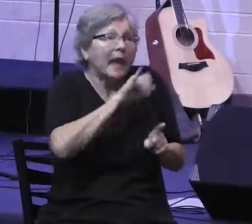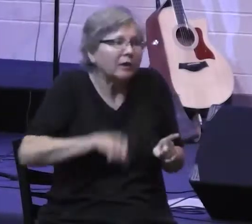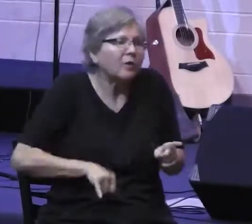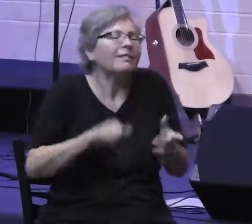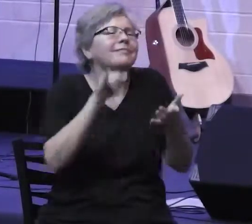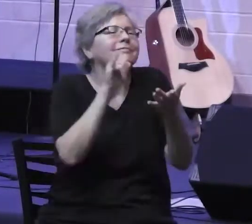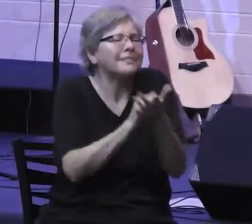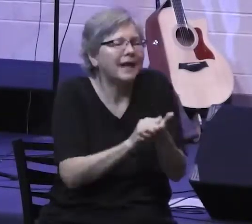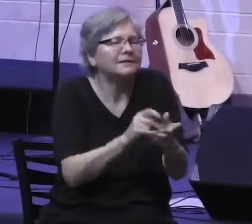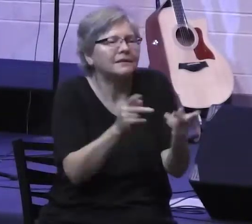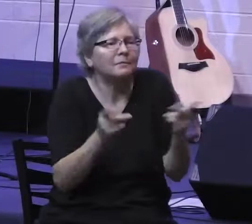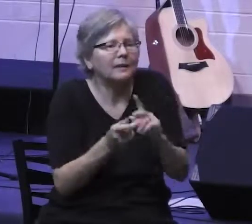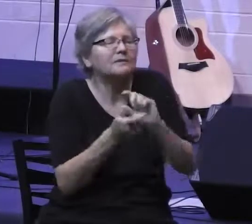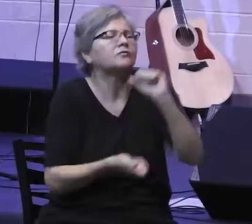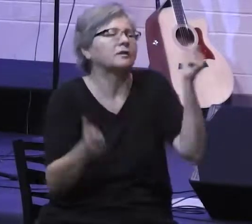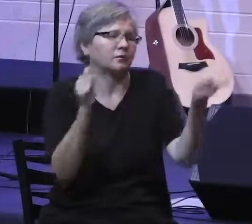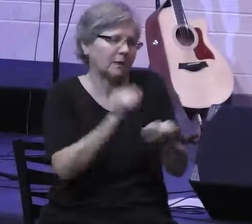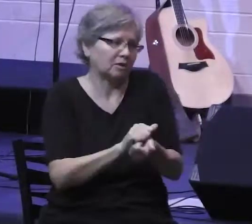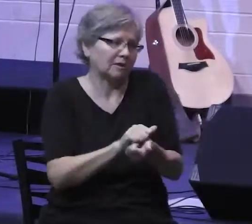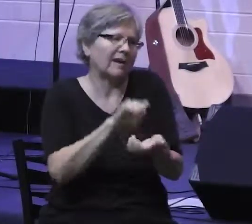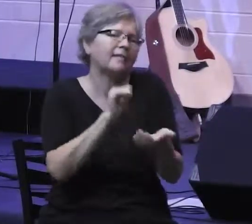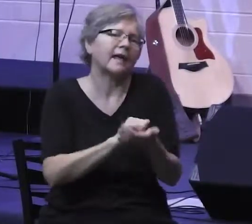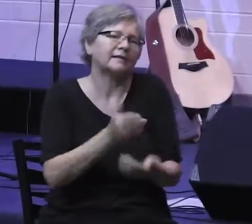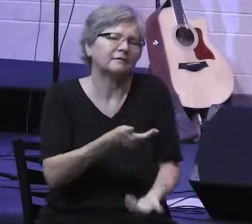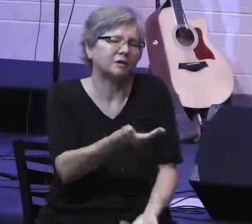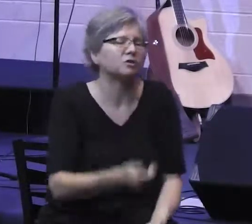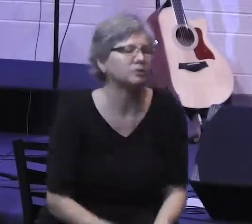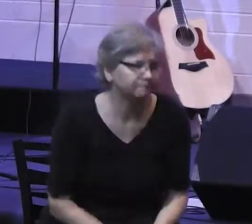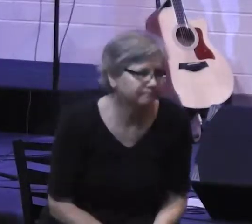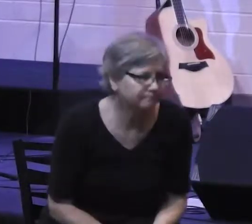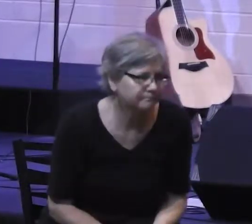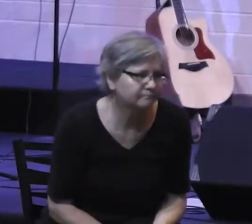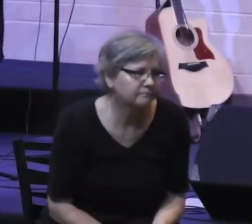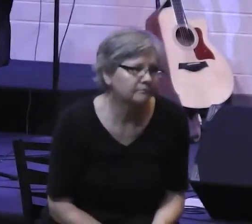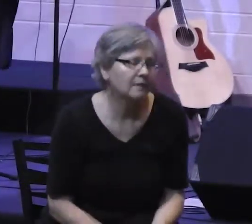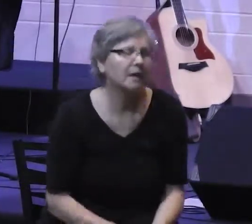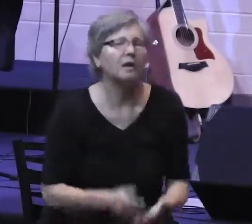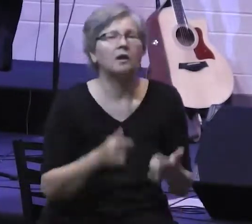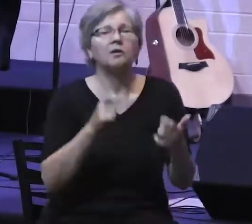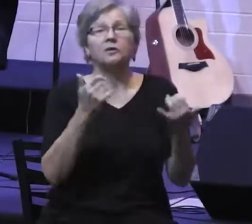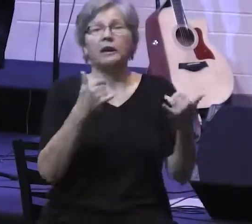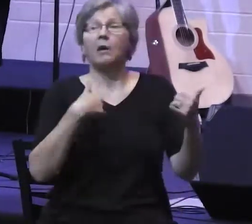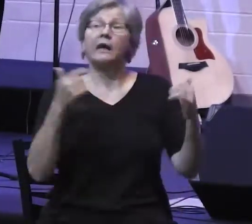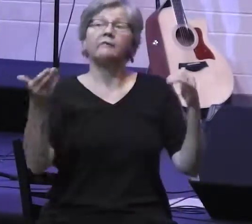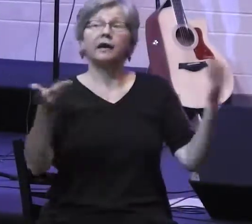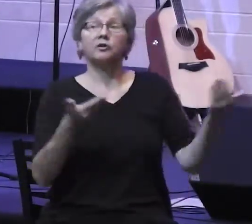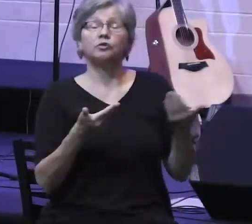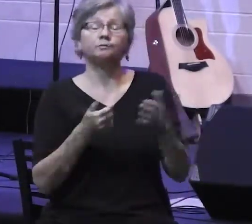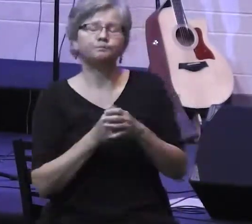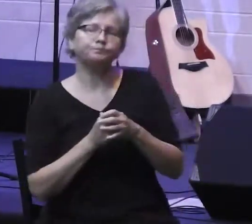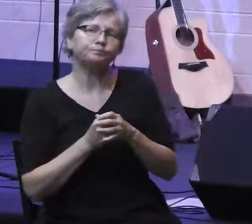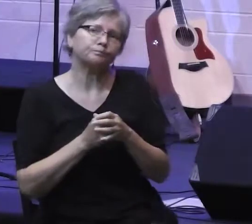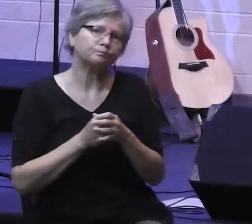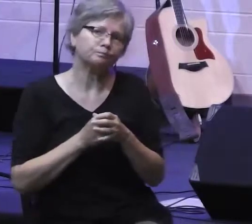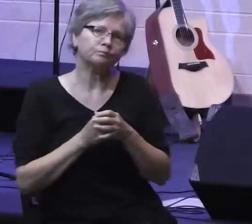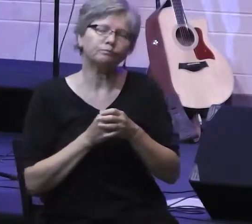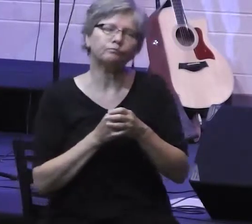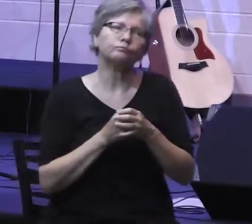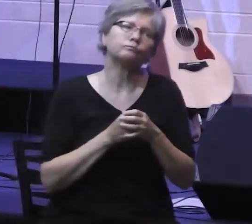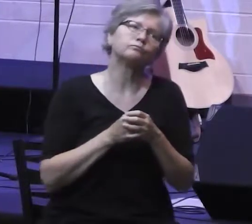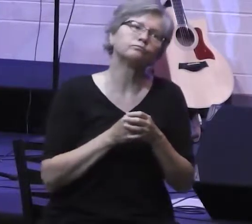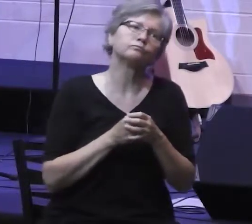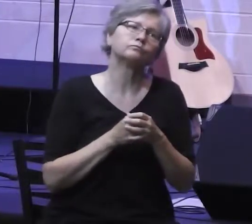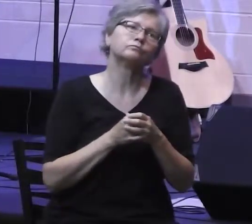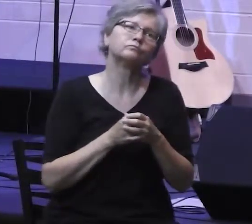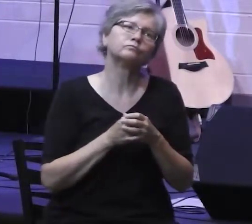takes place. And that's our invitation. And so, what I want to invite us to as we finish up this morning is I want to invite you